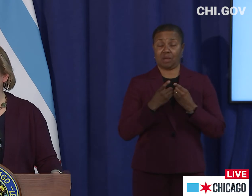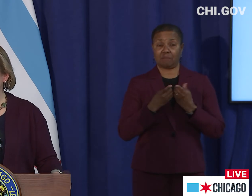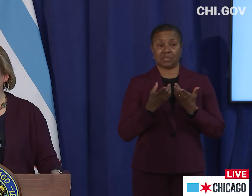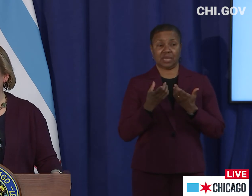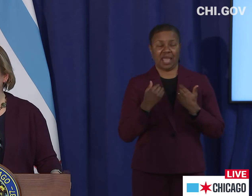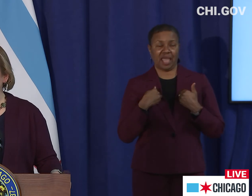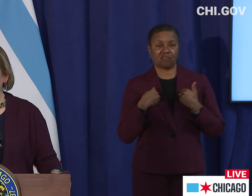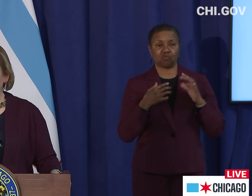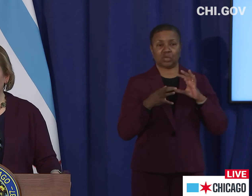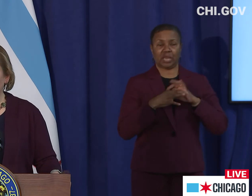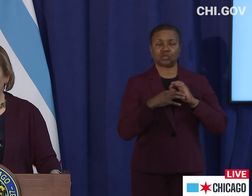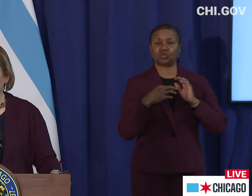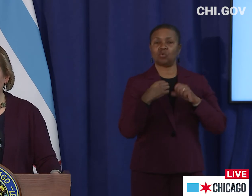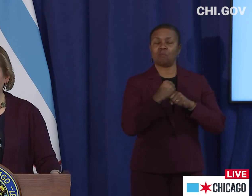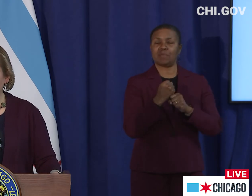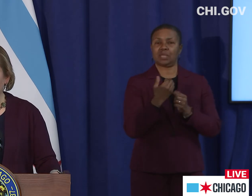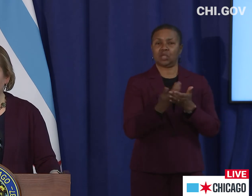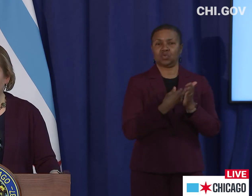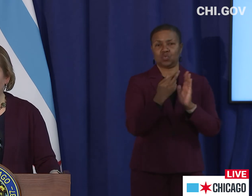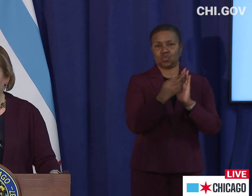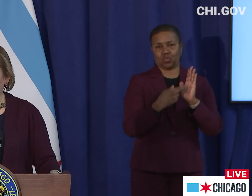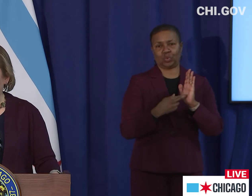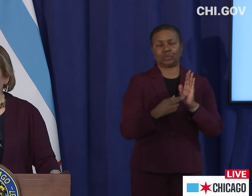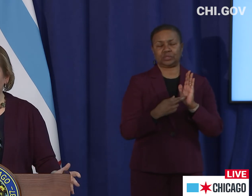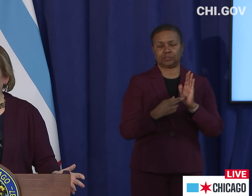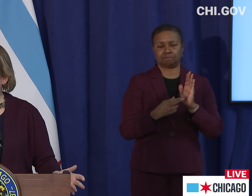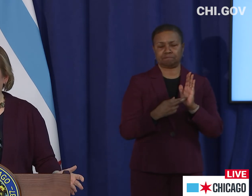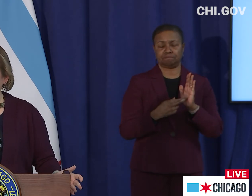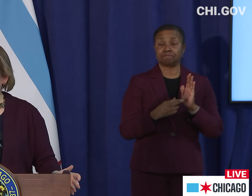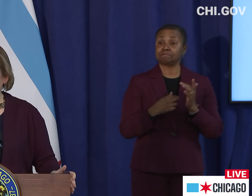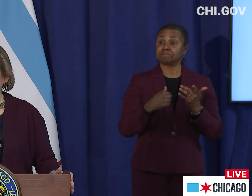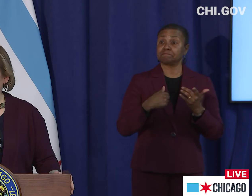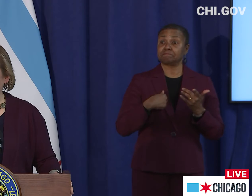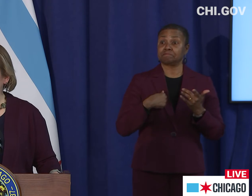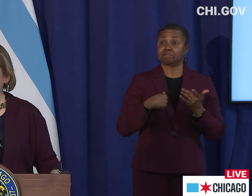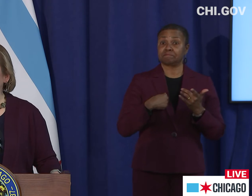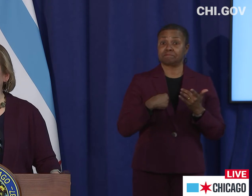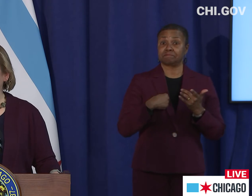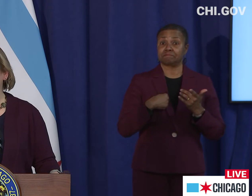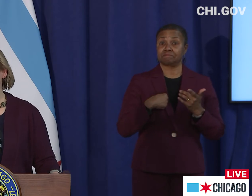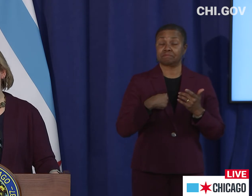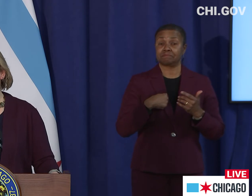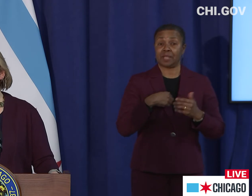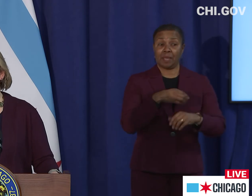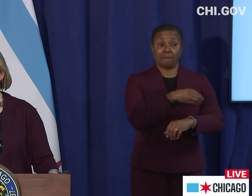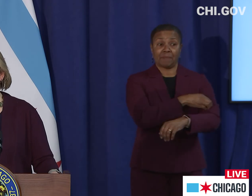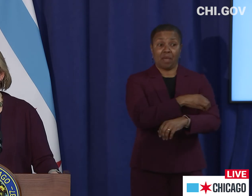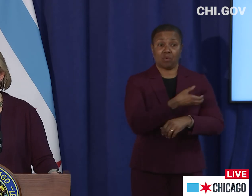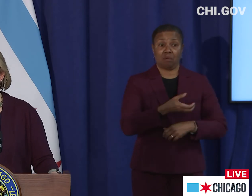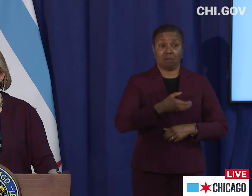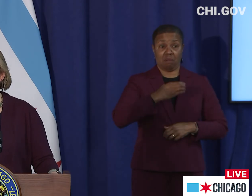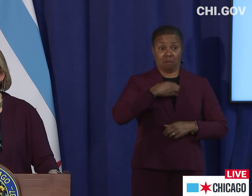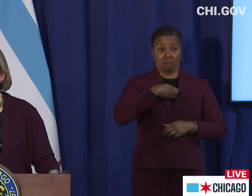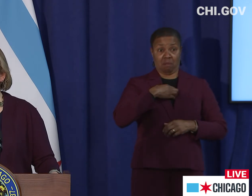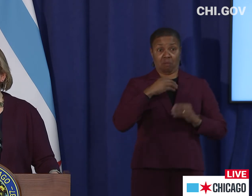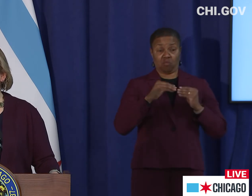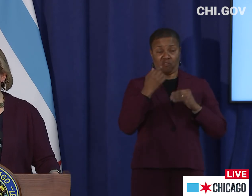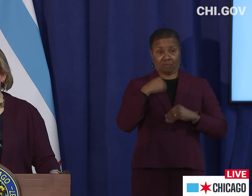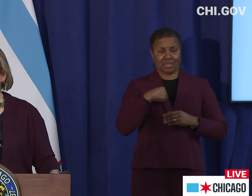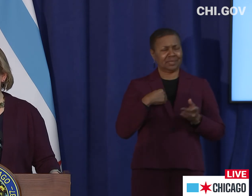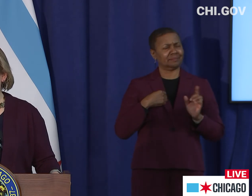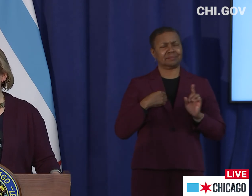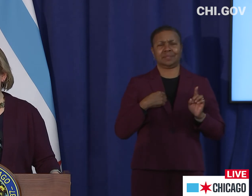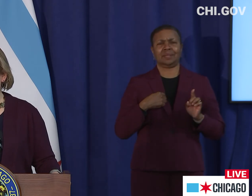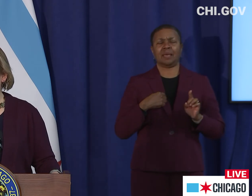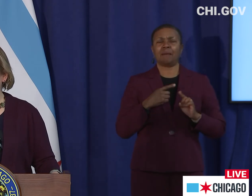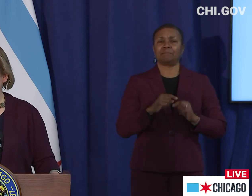related to rulemaking. So it's not that I am getting any additional powers. It's that right now, in many cases, both the